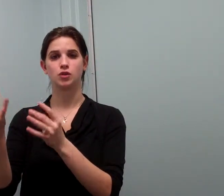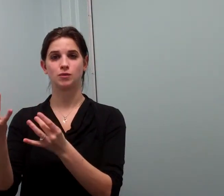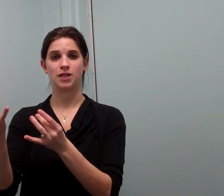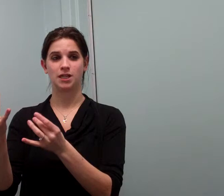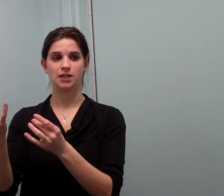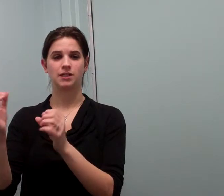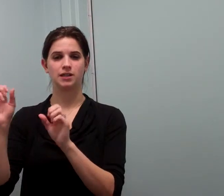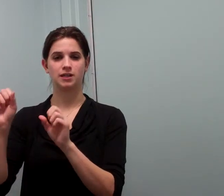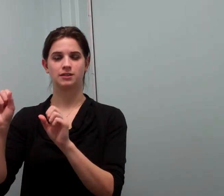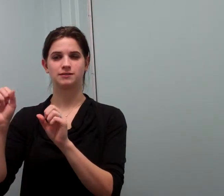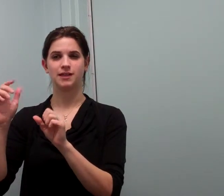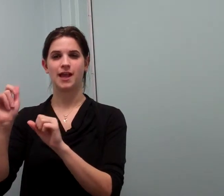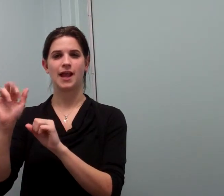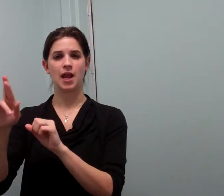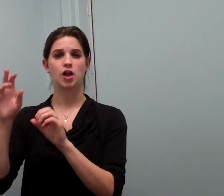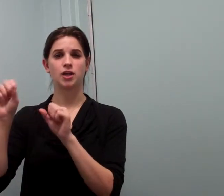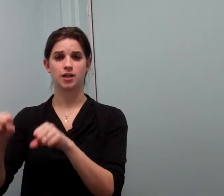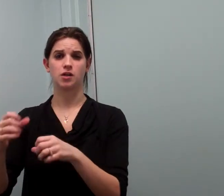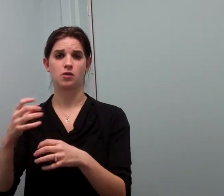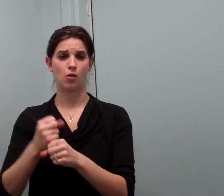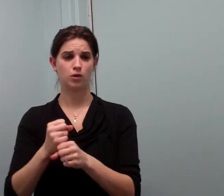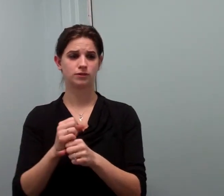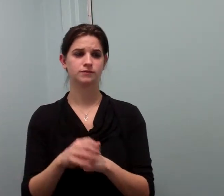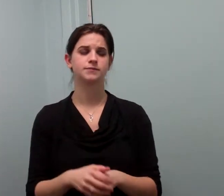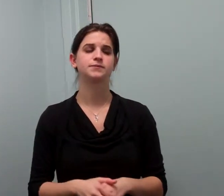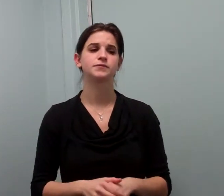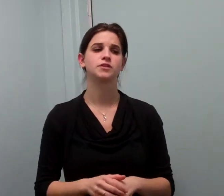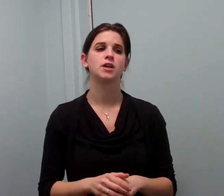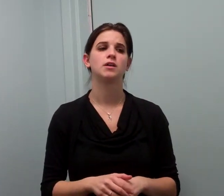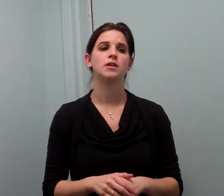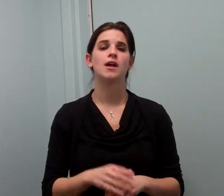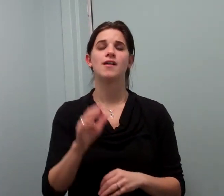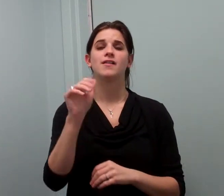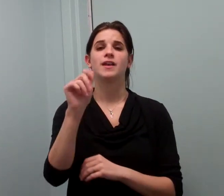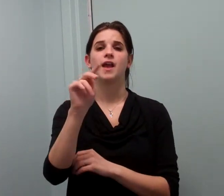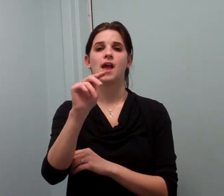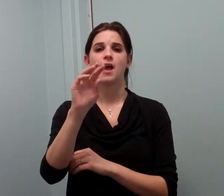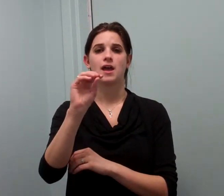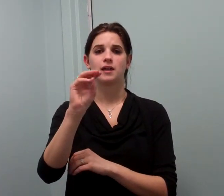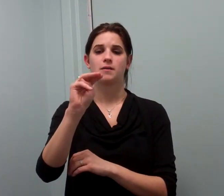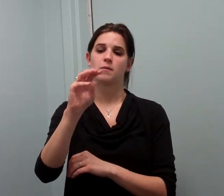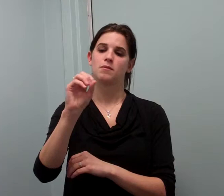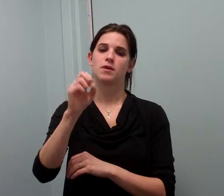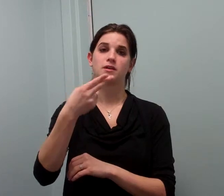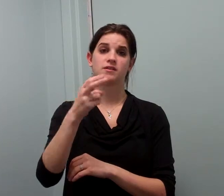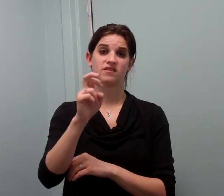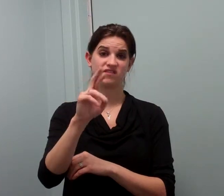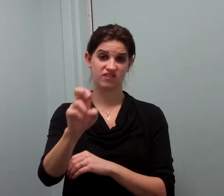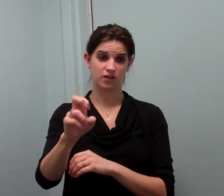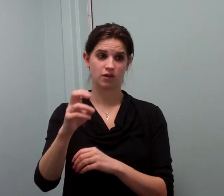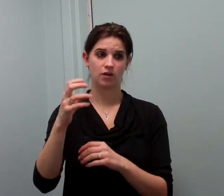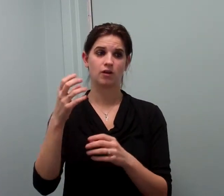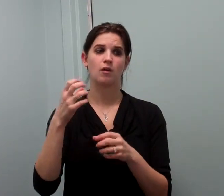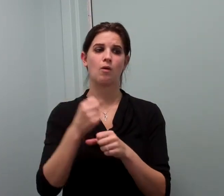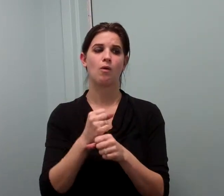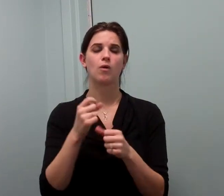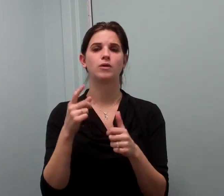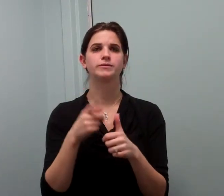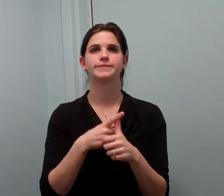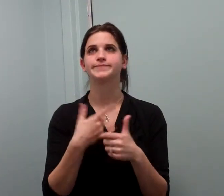Air is made of gas molecules, whether that's oxygen or carbon dioxide or nitrogen.